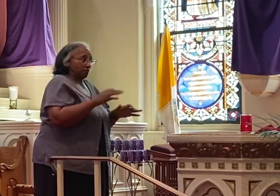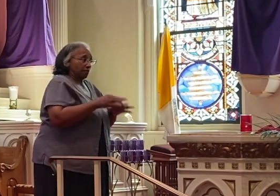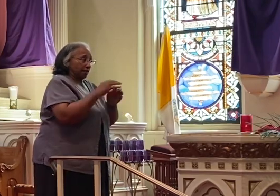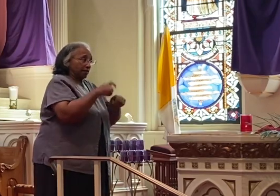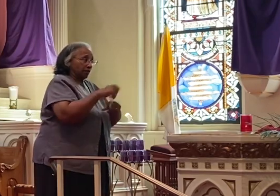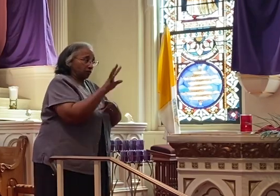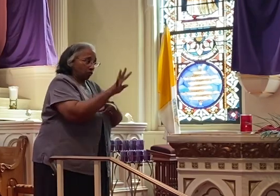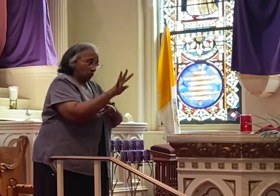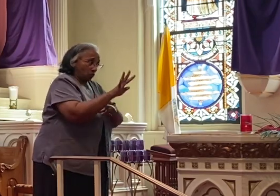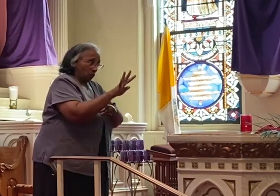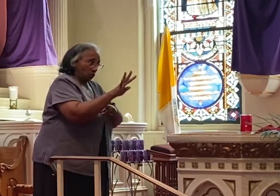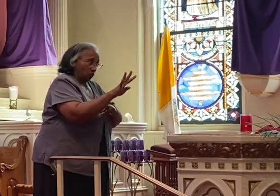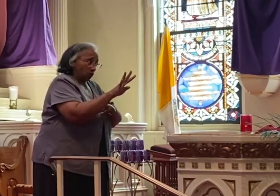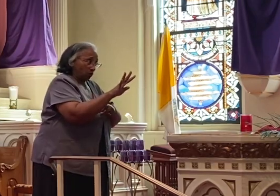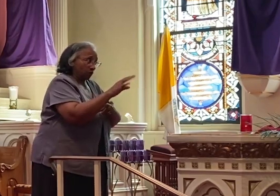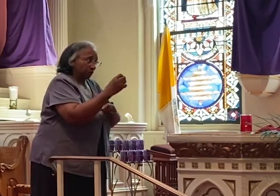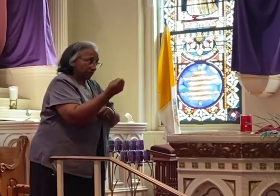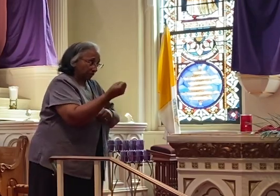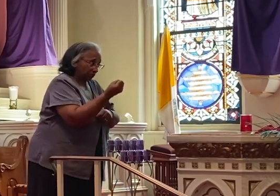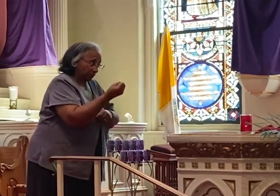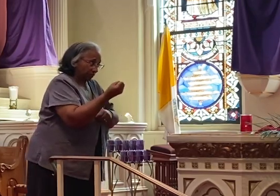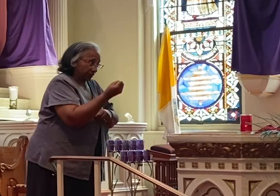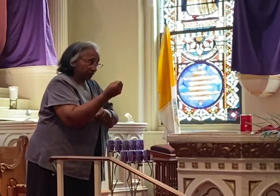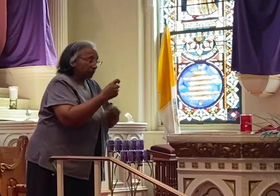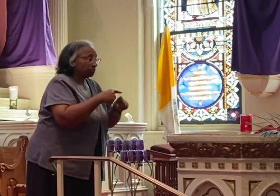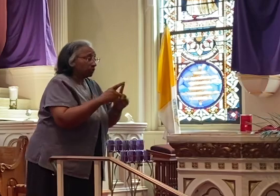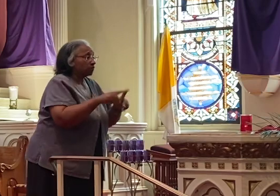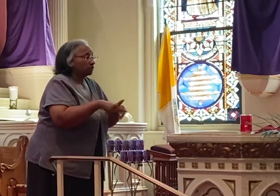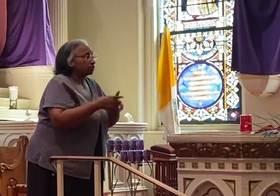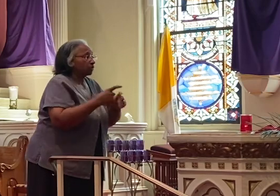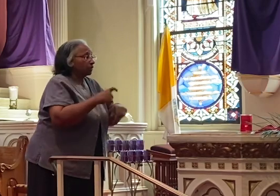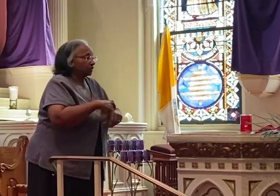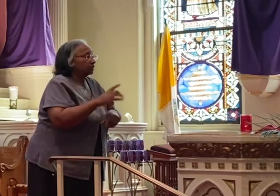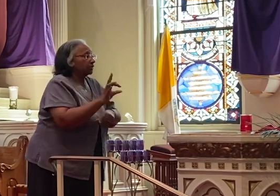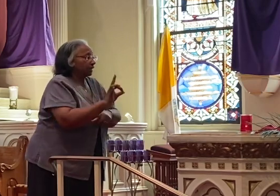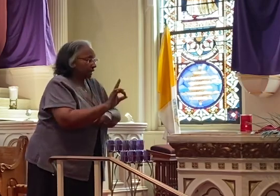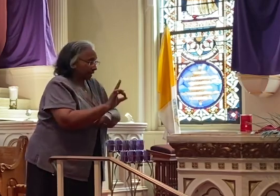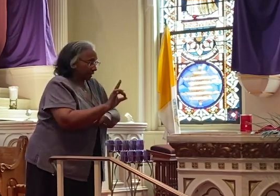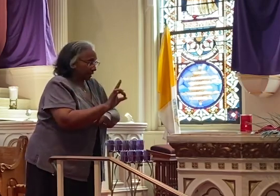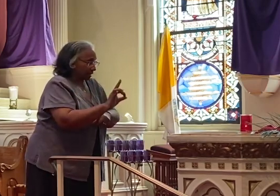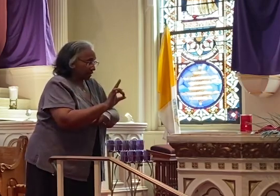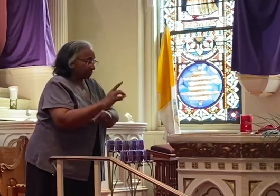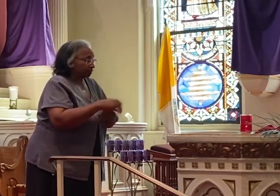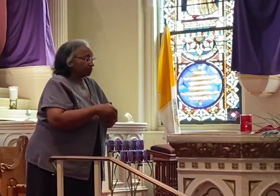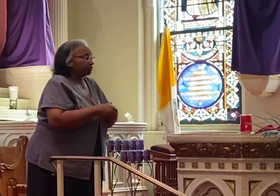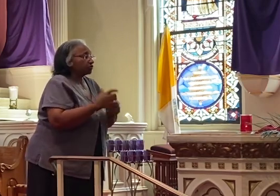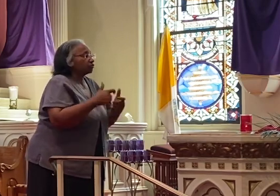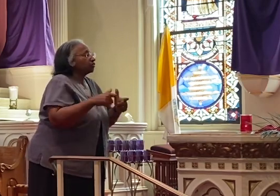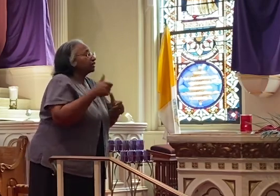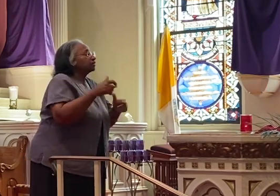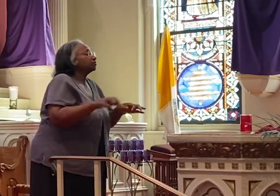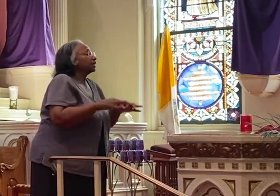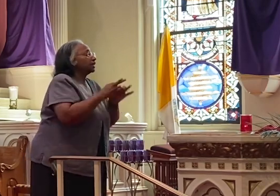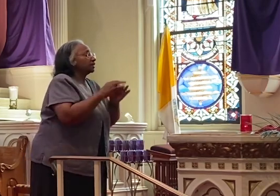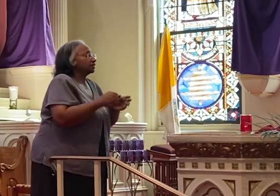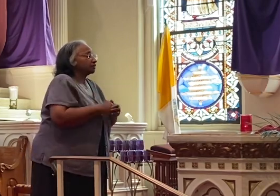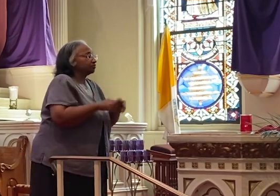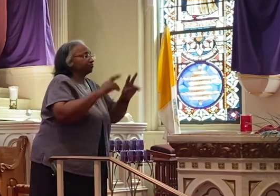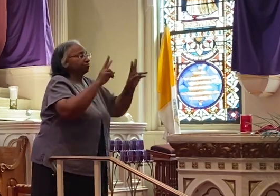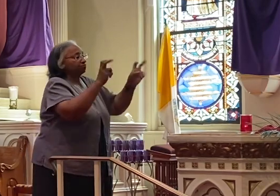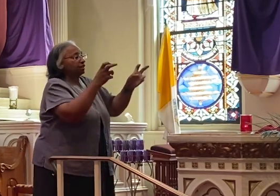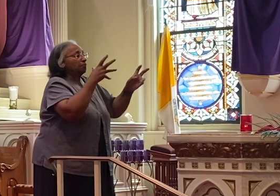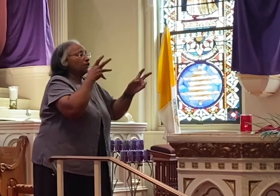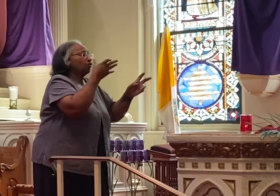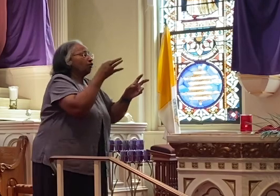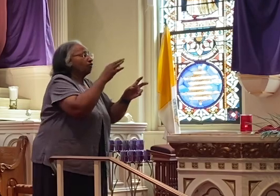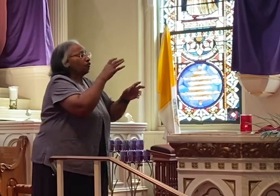4, but it's the Easter Vigil beginning at 8 p.m., which is the greatest liturgy of the year. It's the mother of all